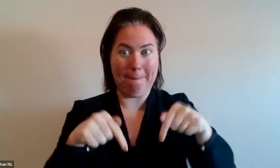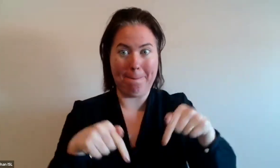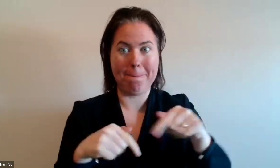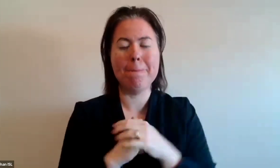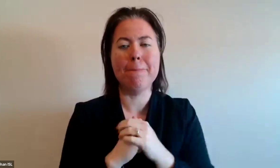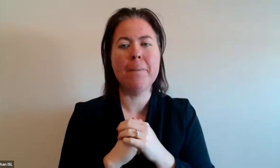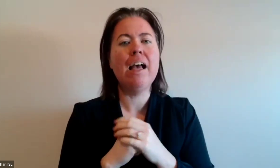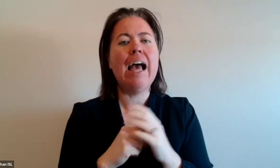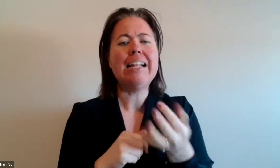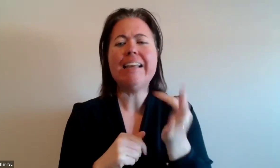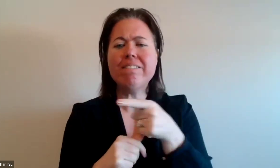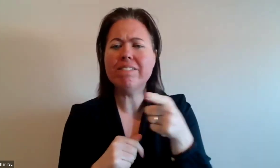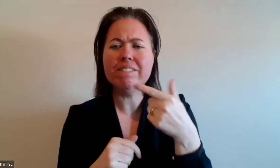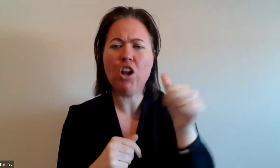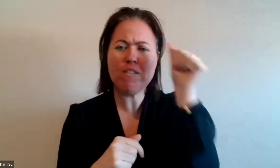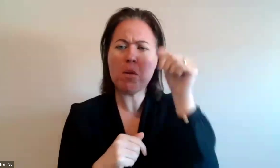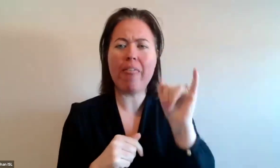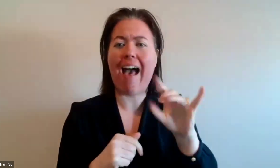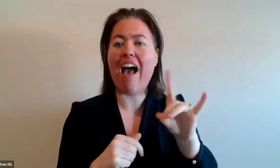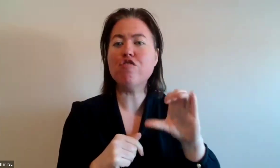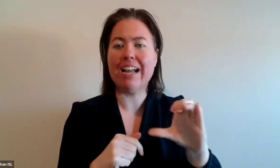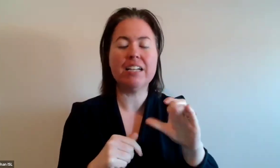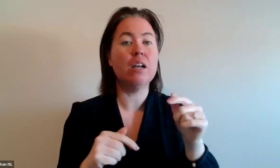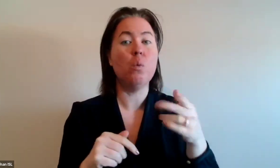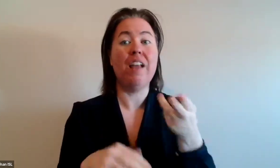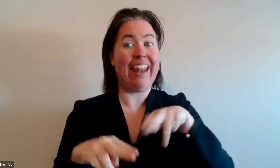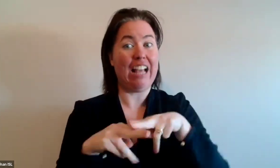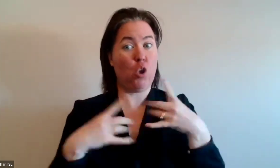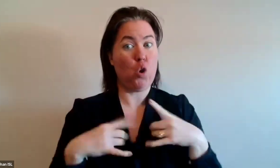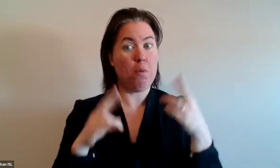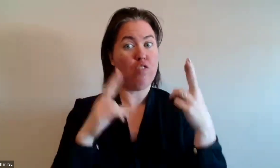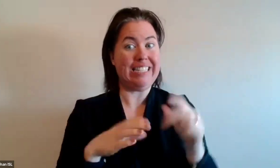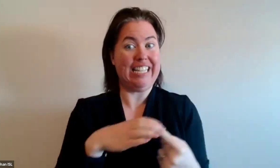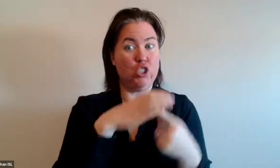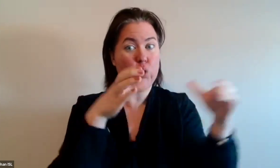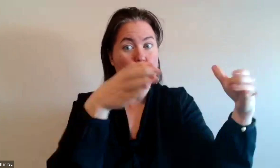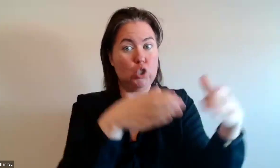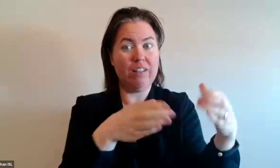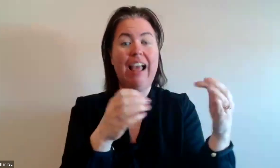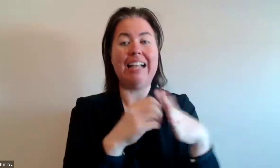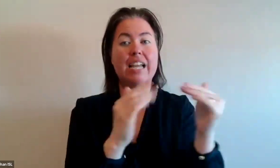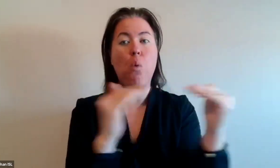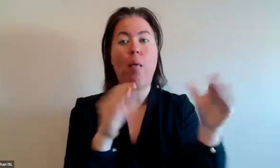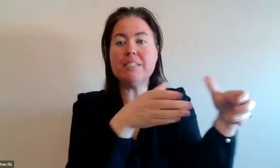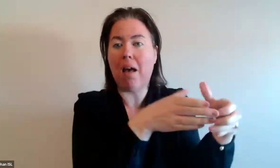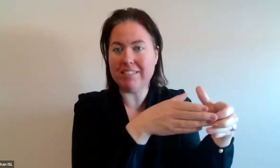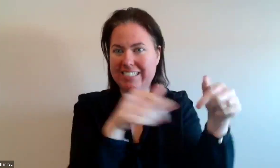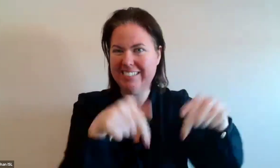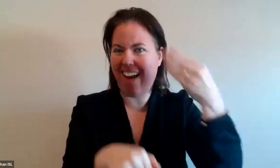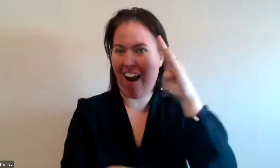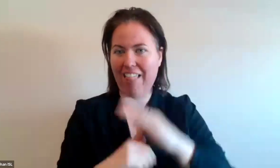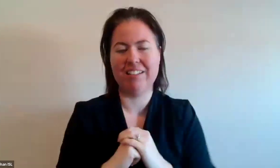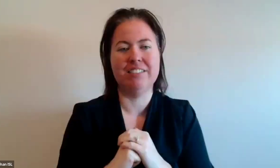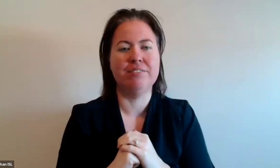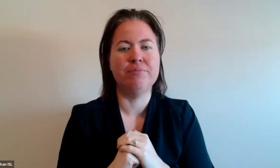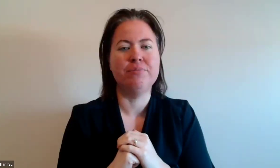for anyone who isn't very familiar with us, we are the National Human Rights Institution and Equality Body for Ireland. And